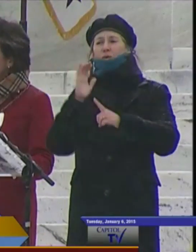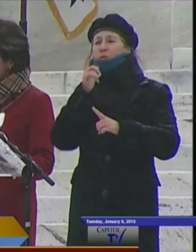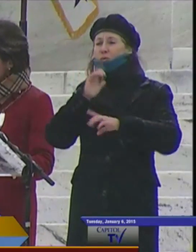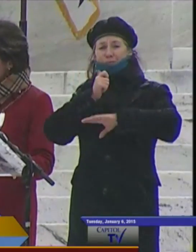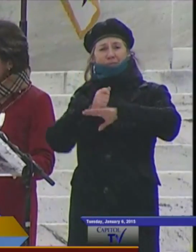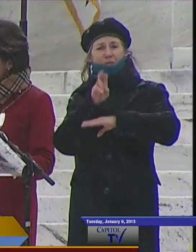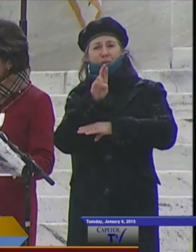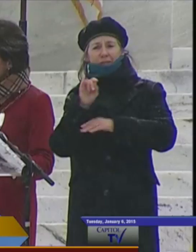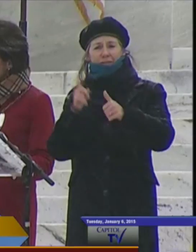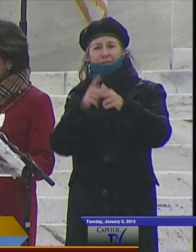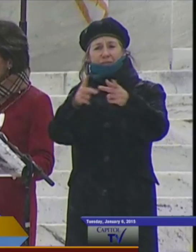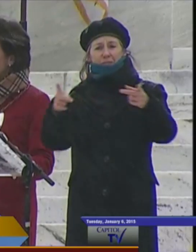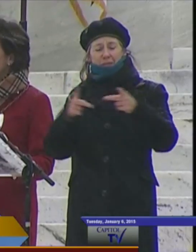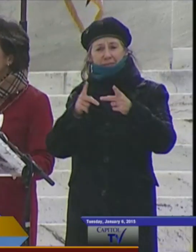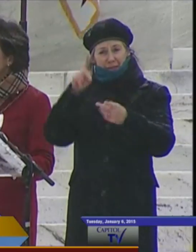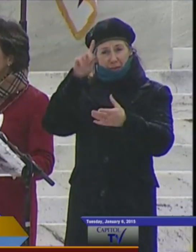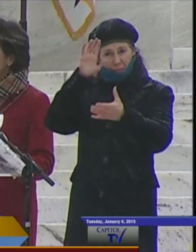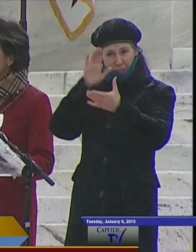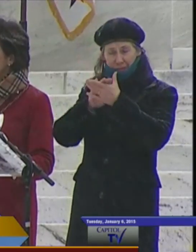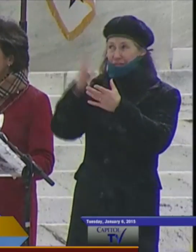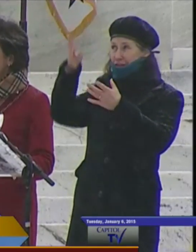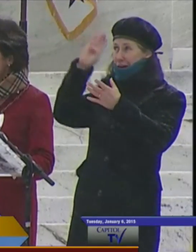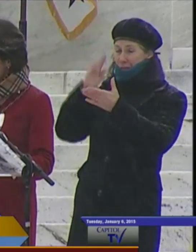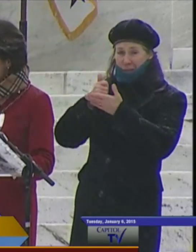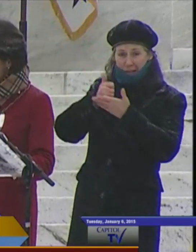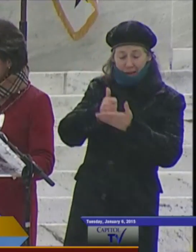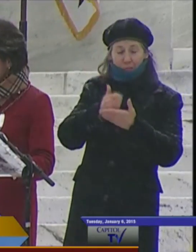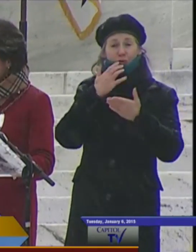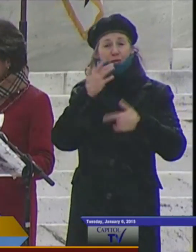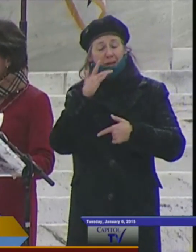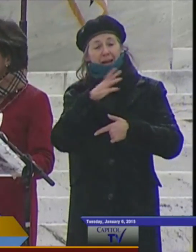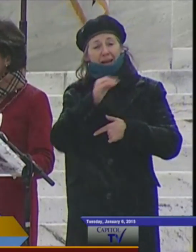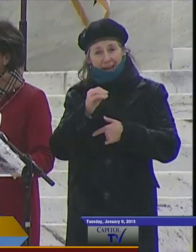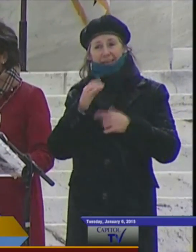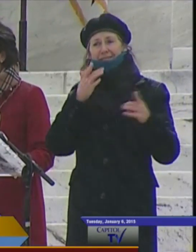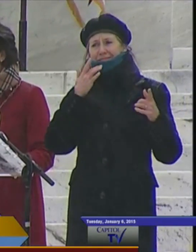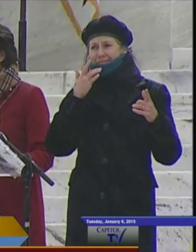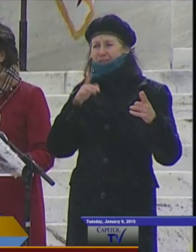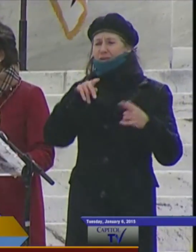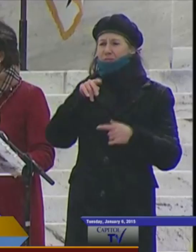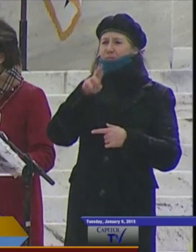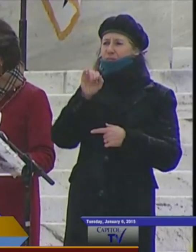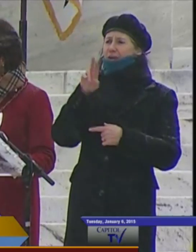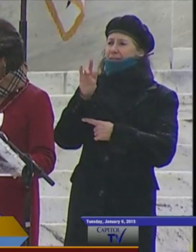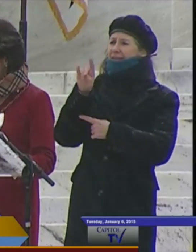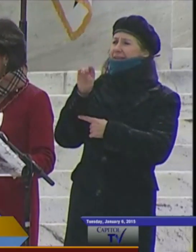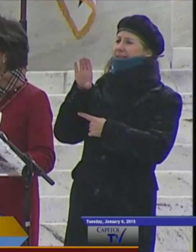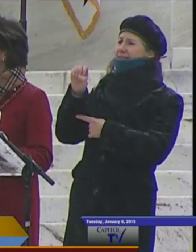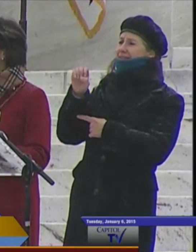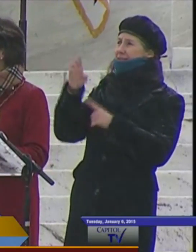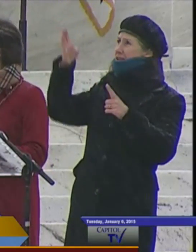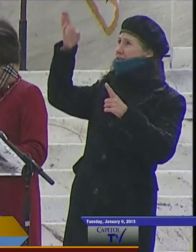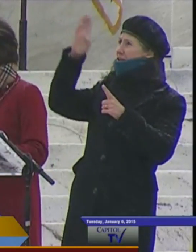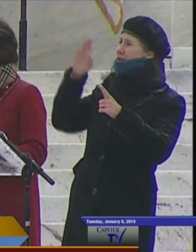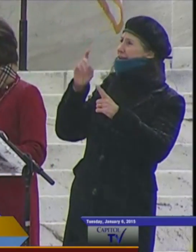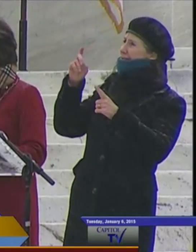believed in divine intervention, good fortune, and yes, providence. The idea that through God's grace, all things